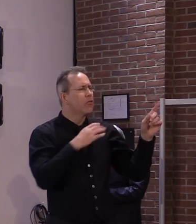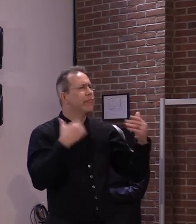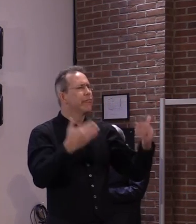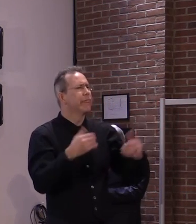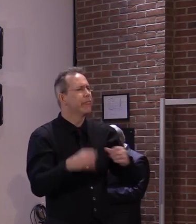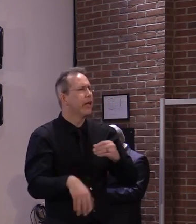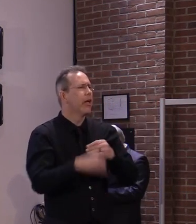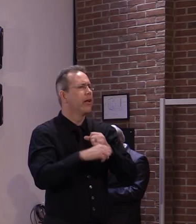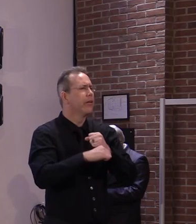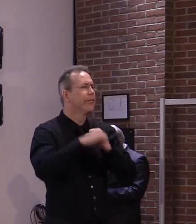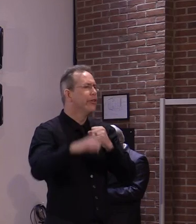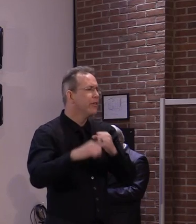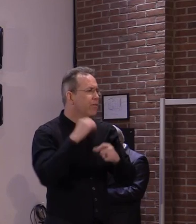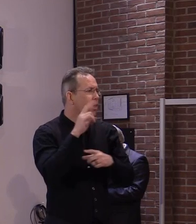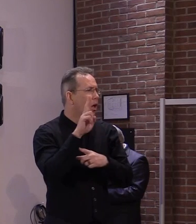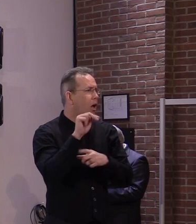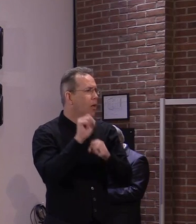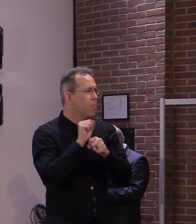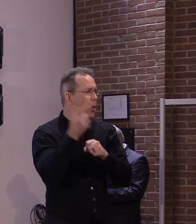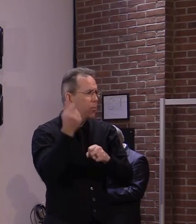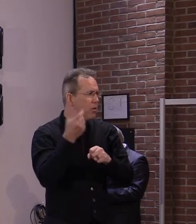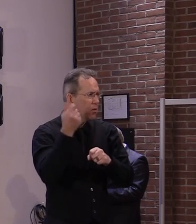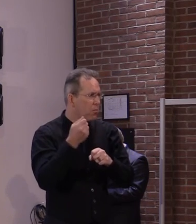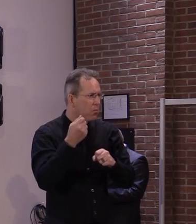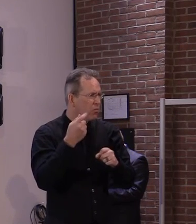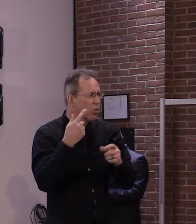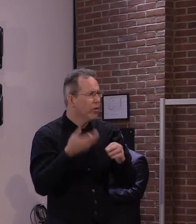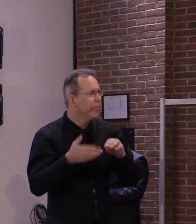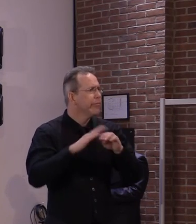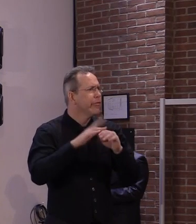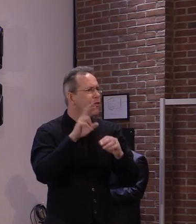those extensions, and